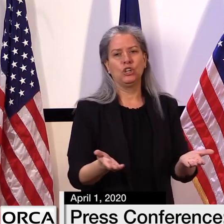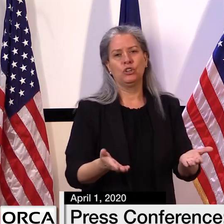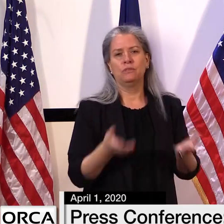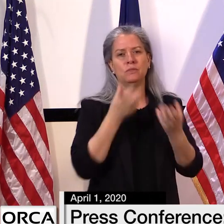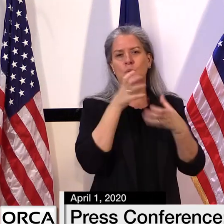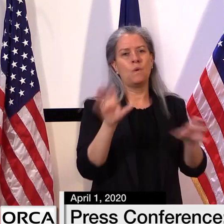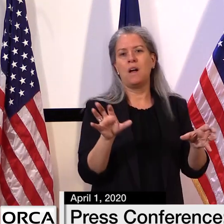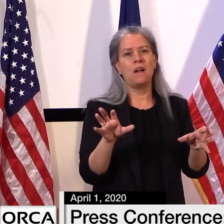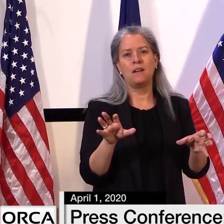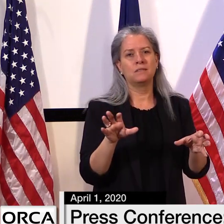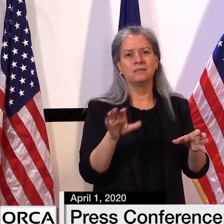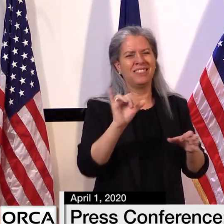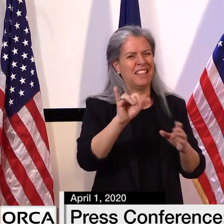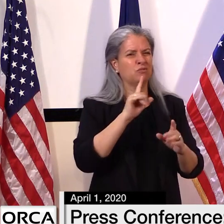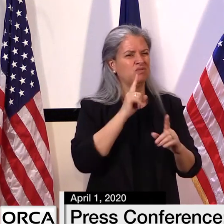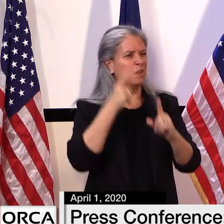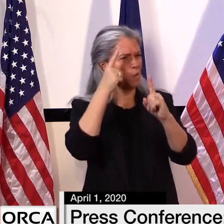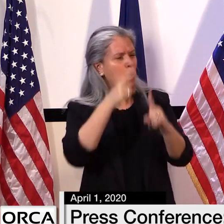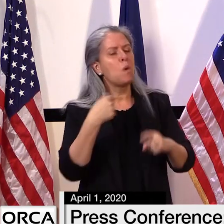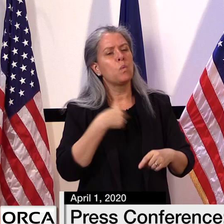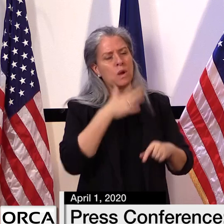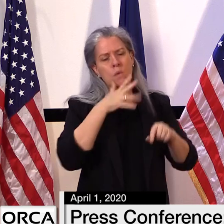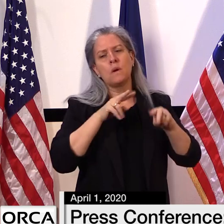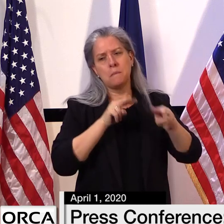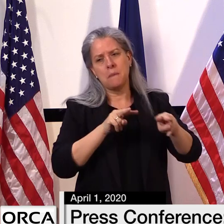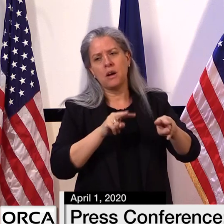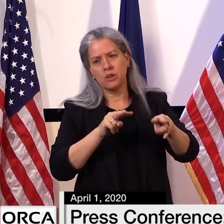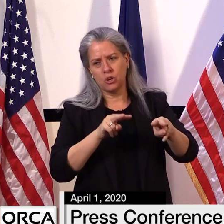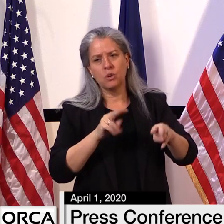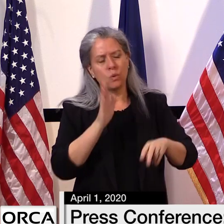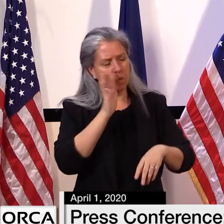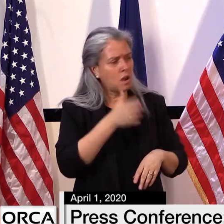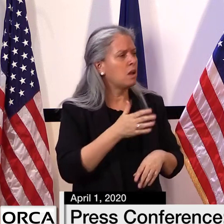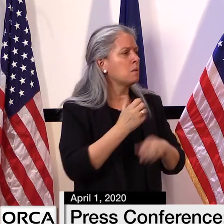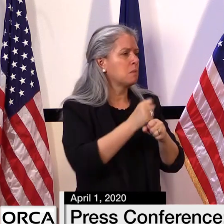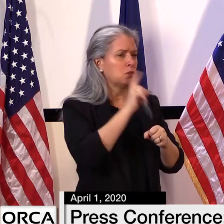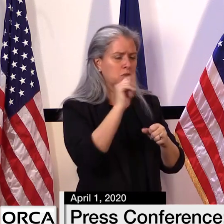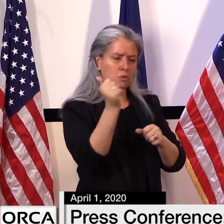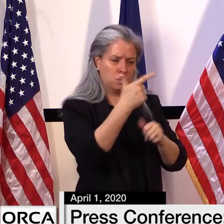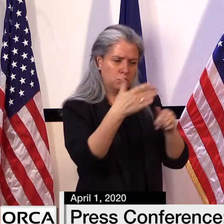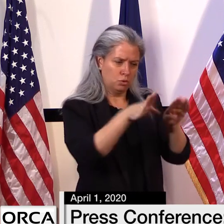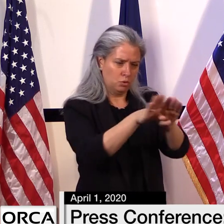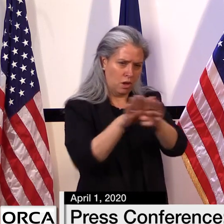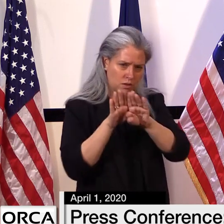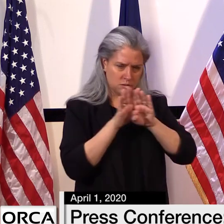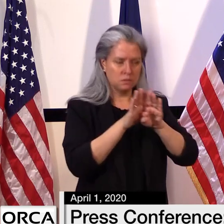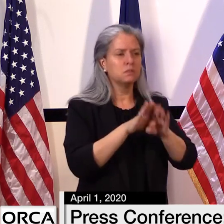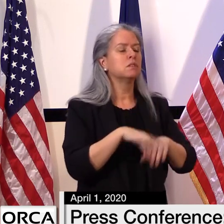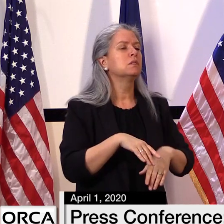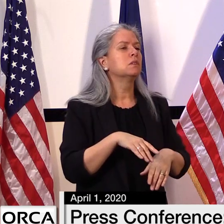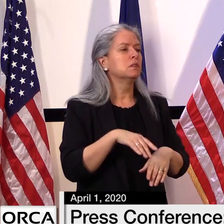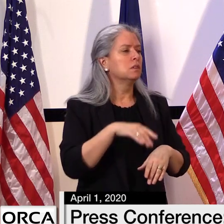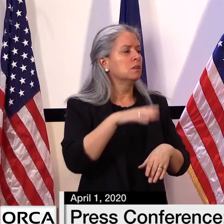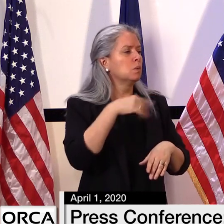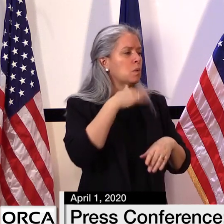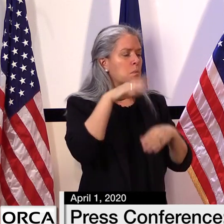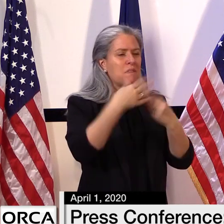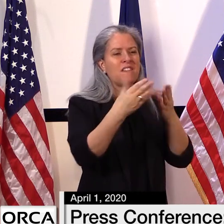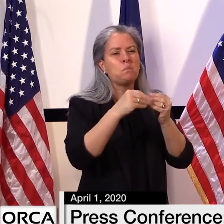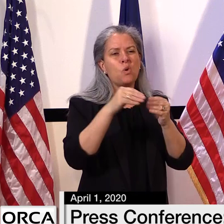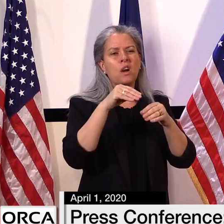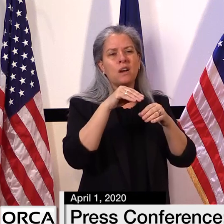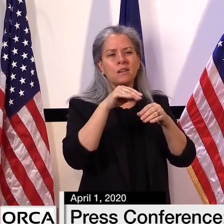goal. We'll continue to do everything we can to make sure they're shut down and provide, again, for that guidance. We